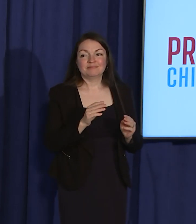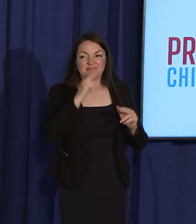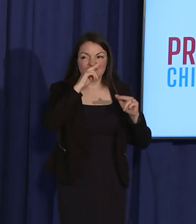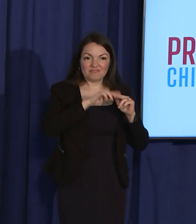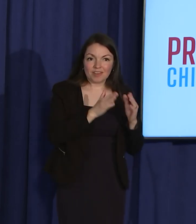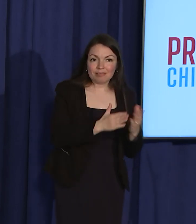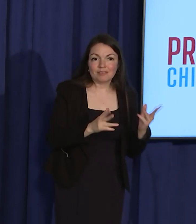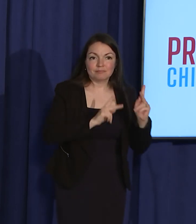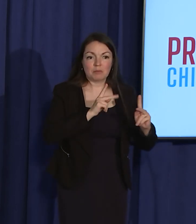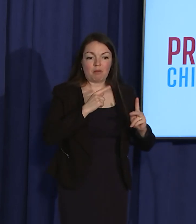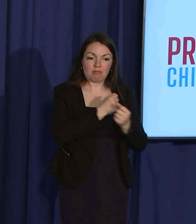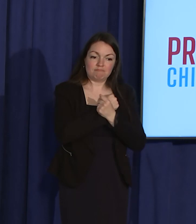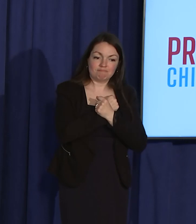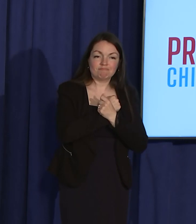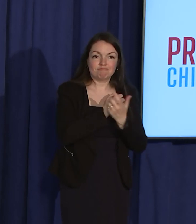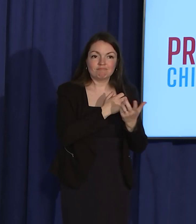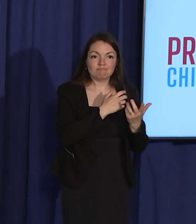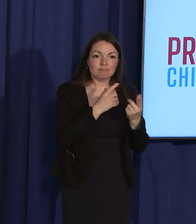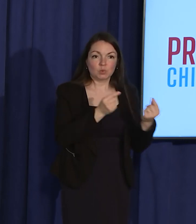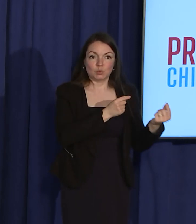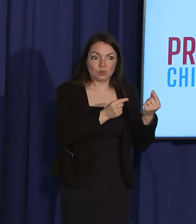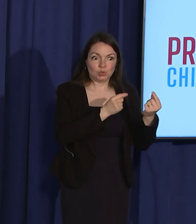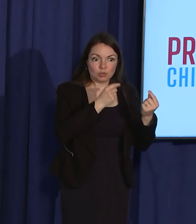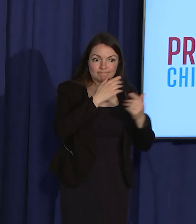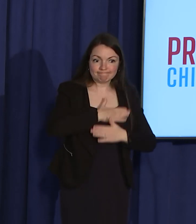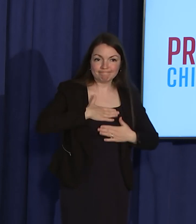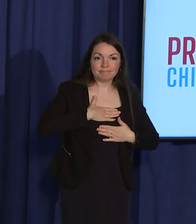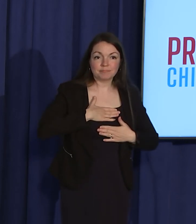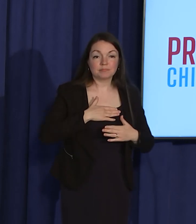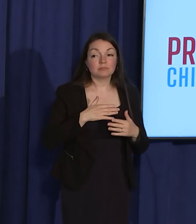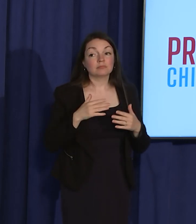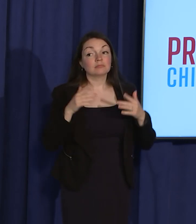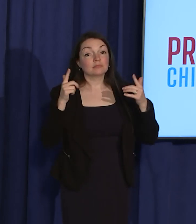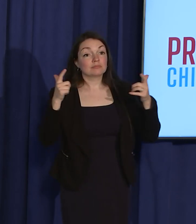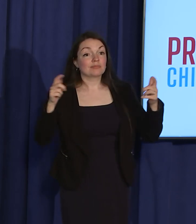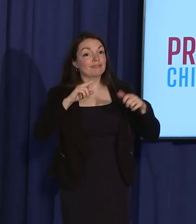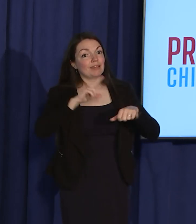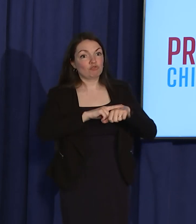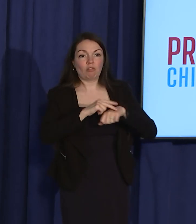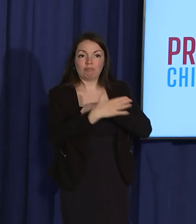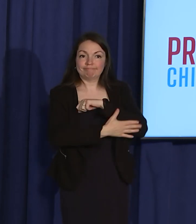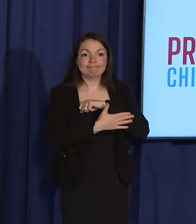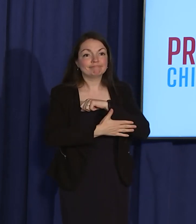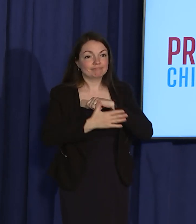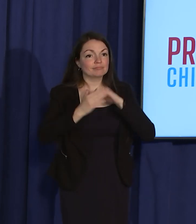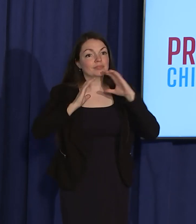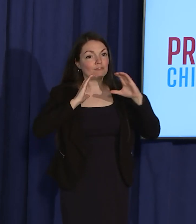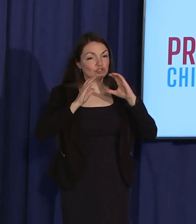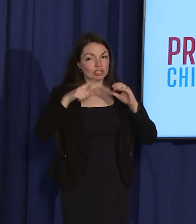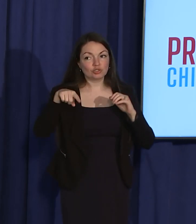I think there's a big national conversation, as you know, about